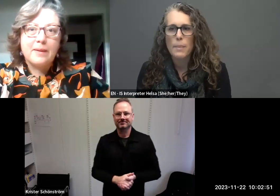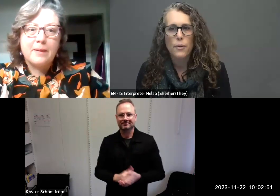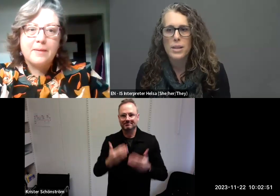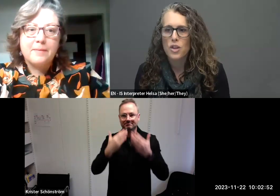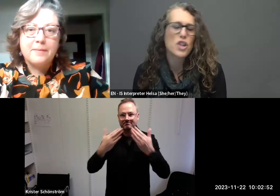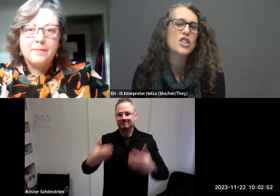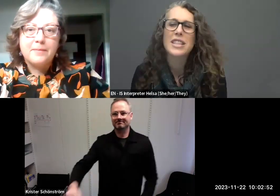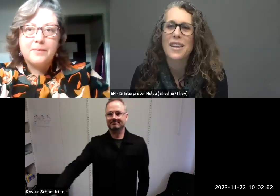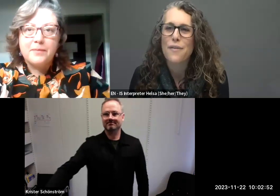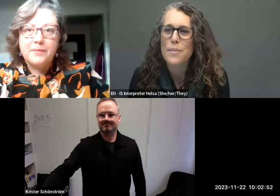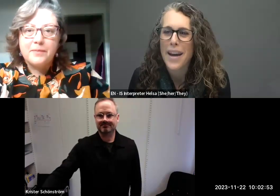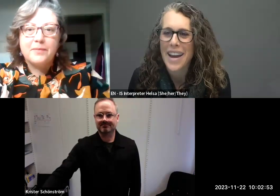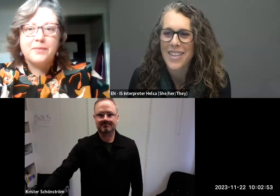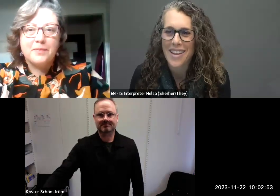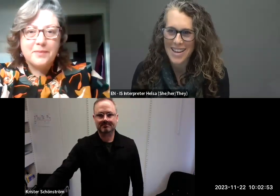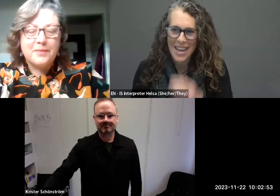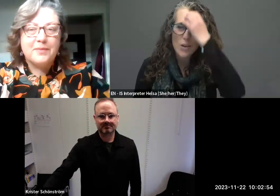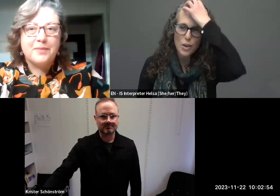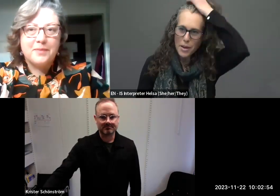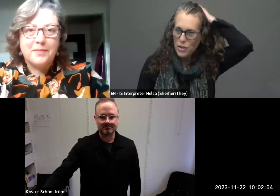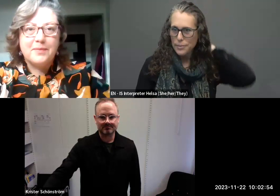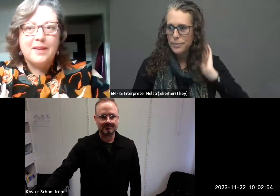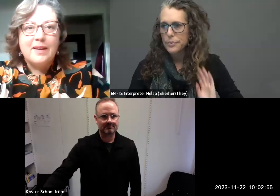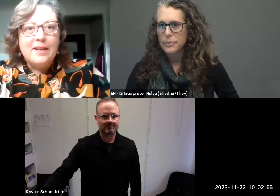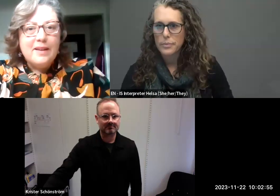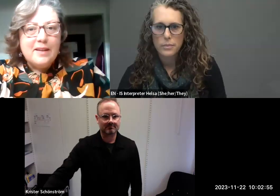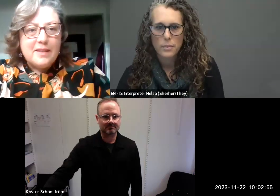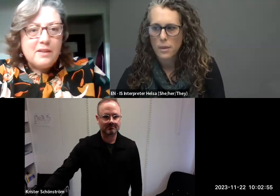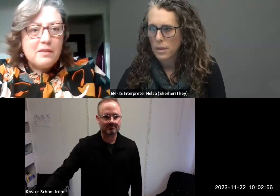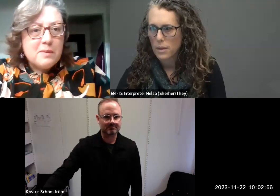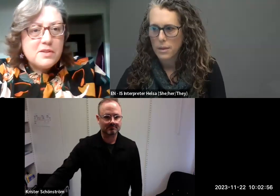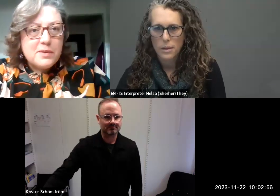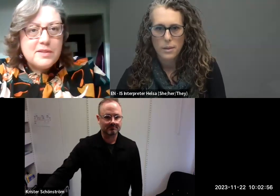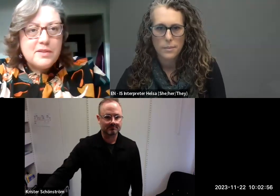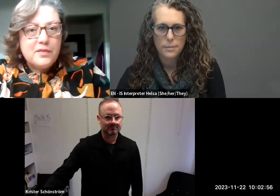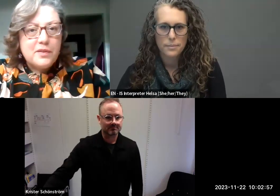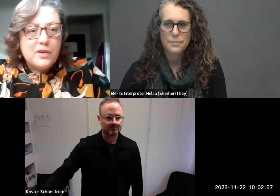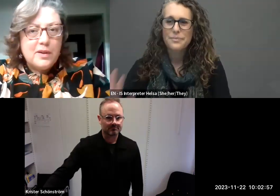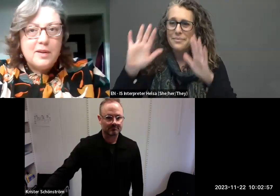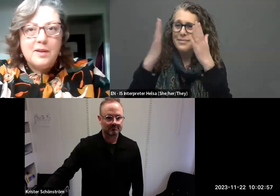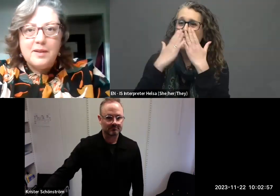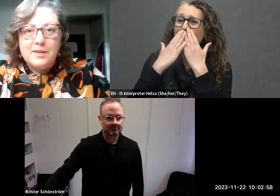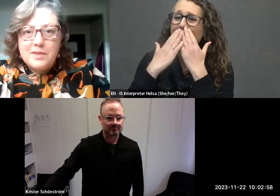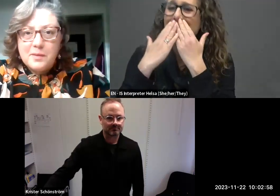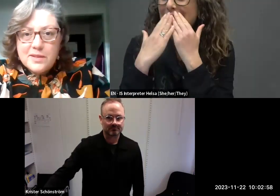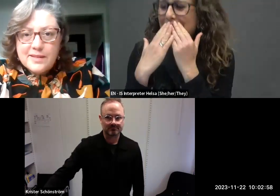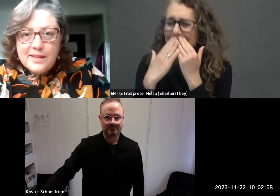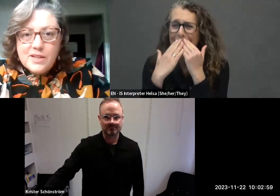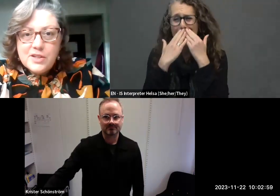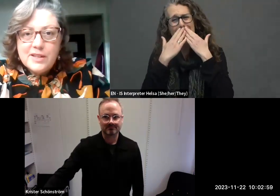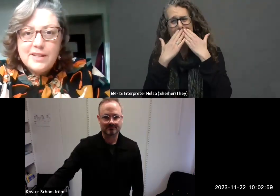Also happy for any suggestions and feedback and the like. Thank you so much. Thank you very much, Krista, for your